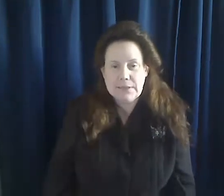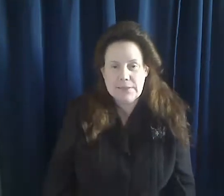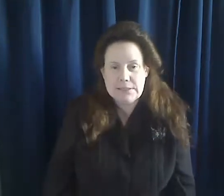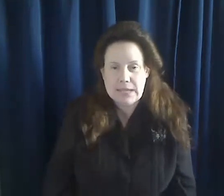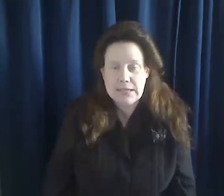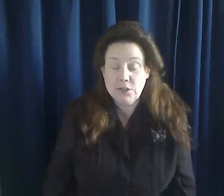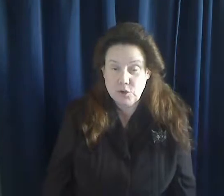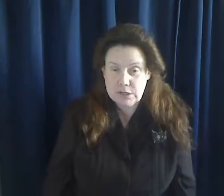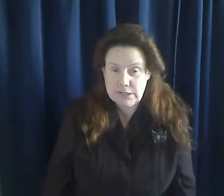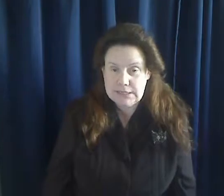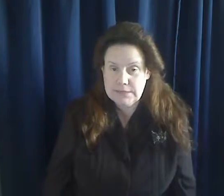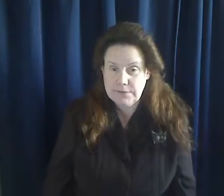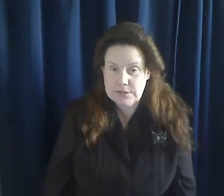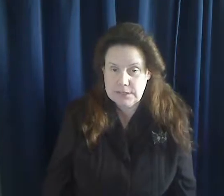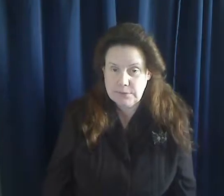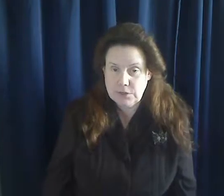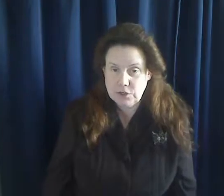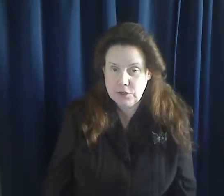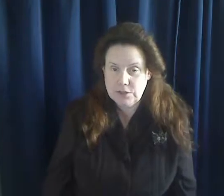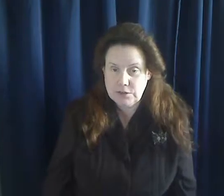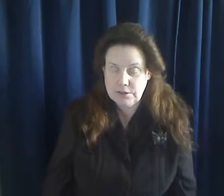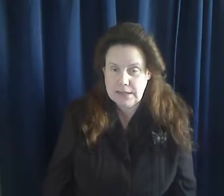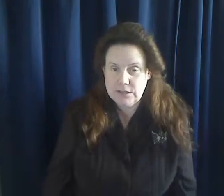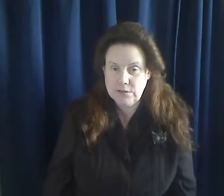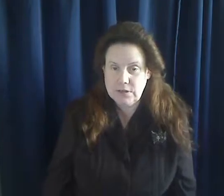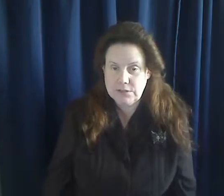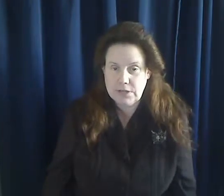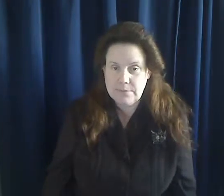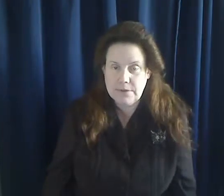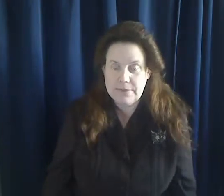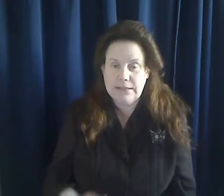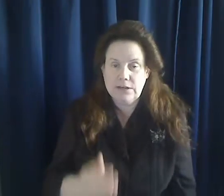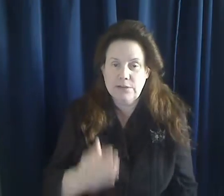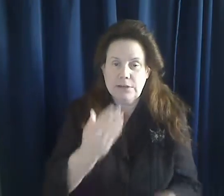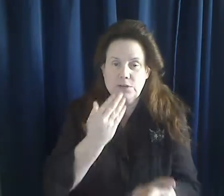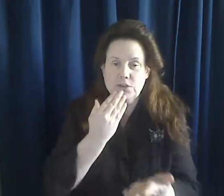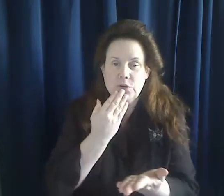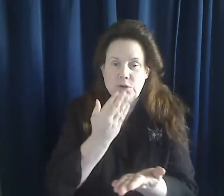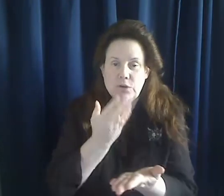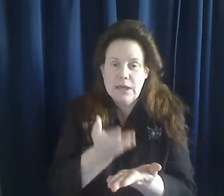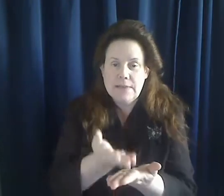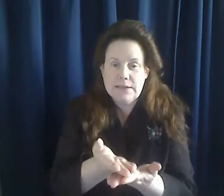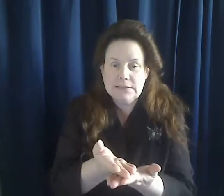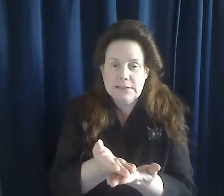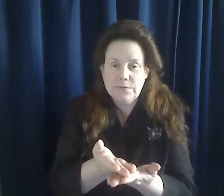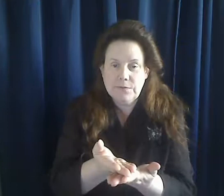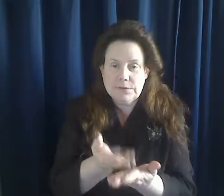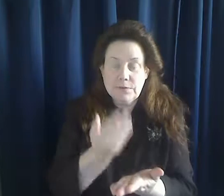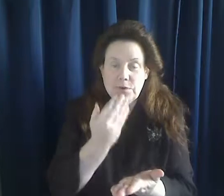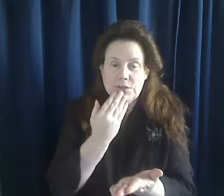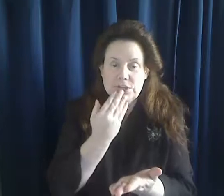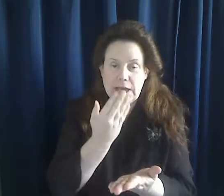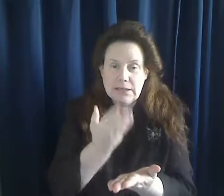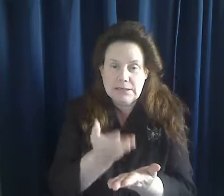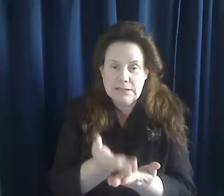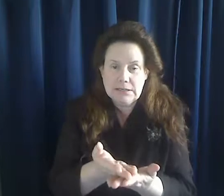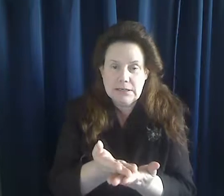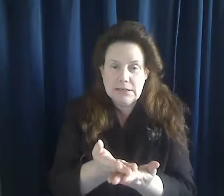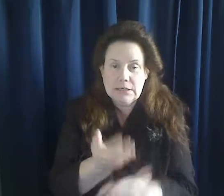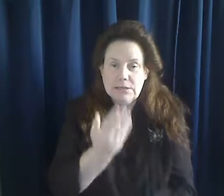The sign good is very similar to thank you, and I'll talk about that later, but I'll just show you that to differentiate,